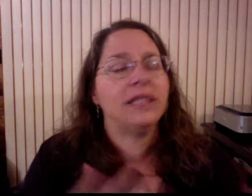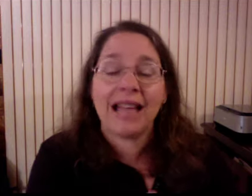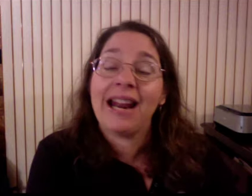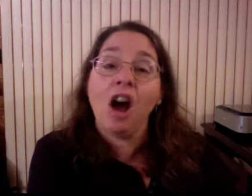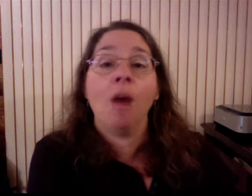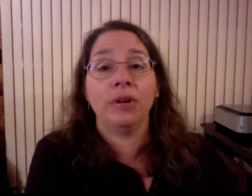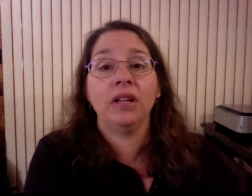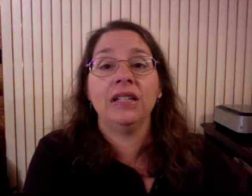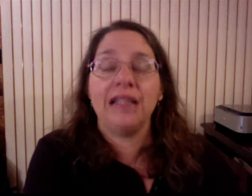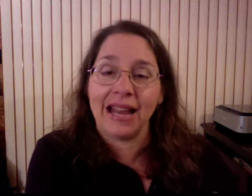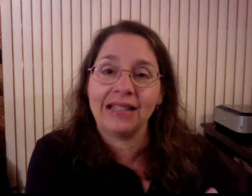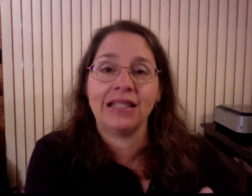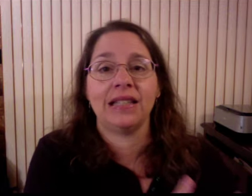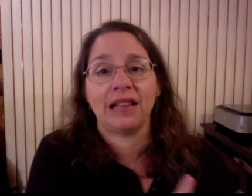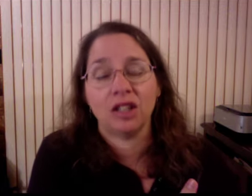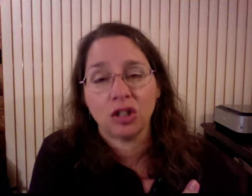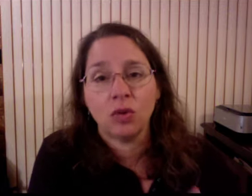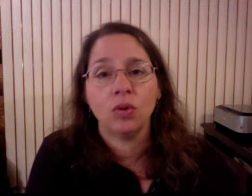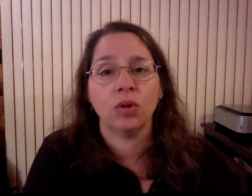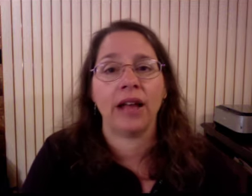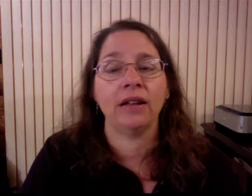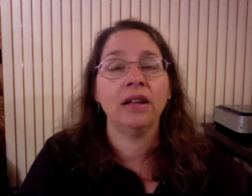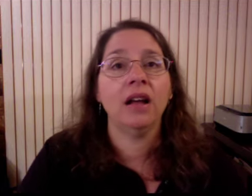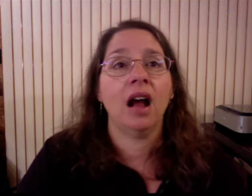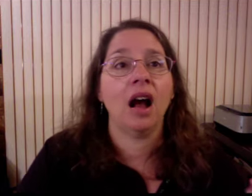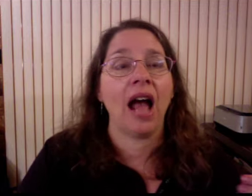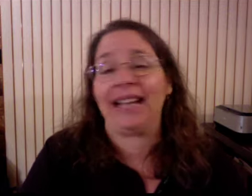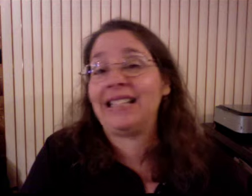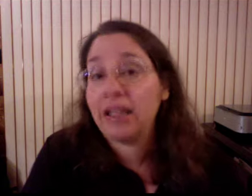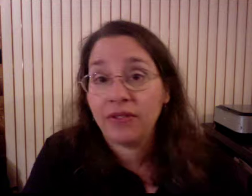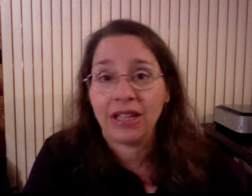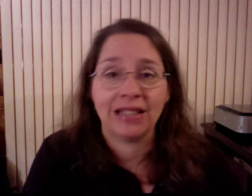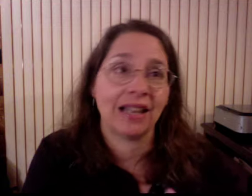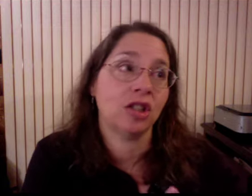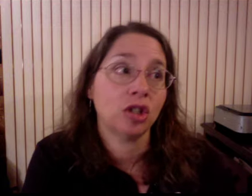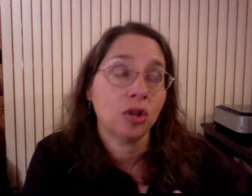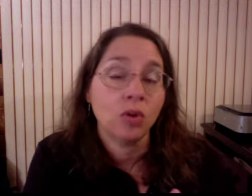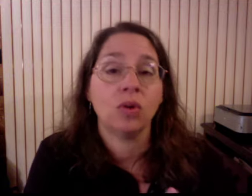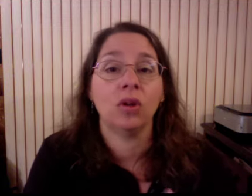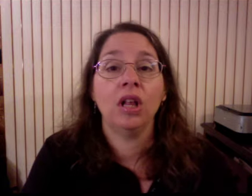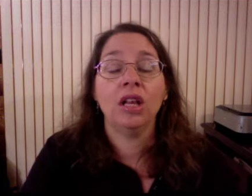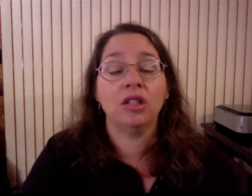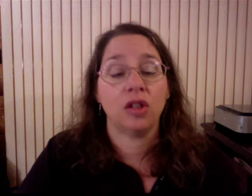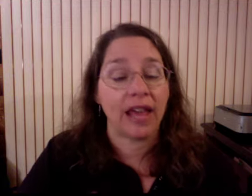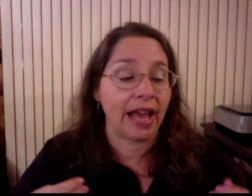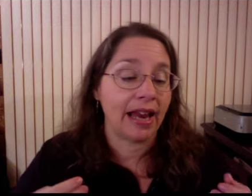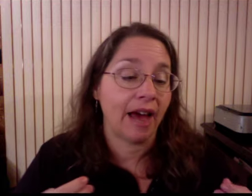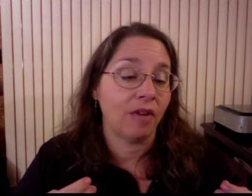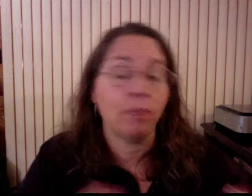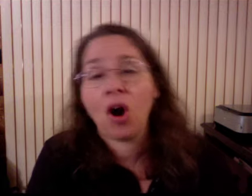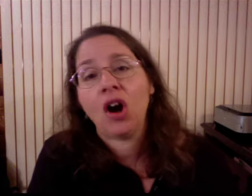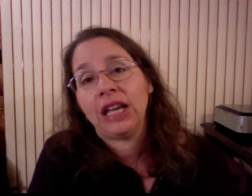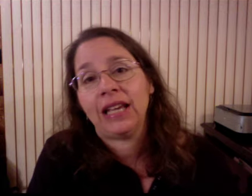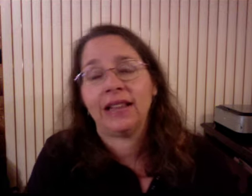set up dances at the school and activities at the school so they can have a party and they